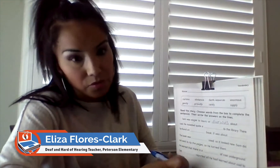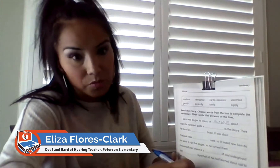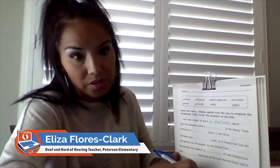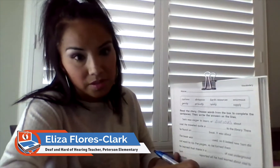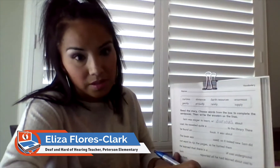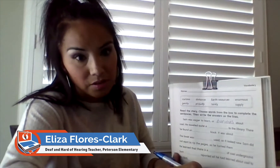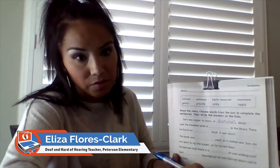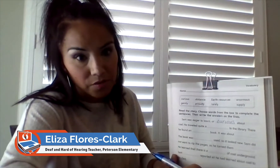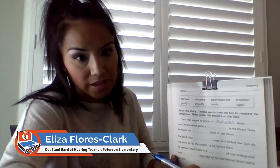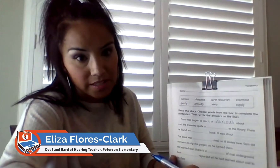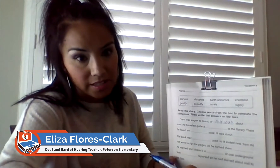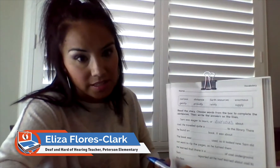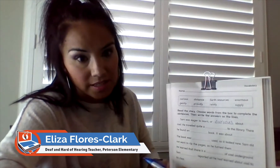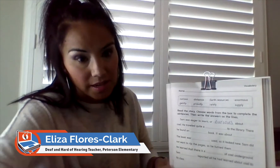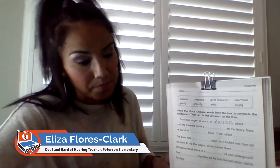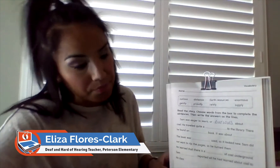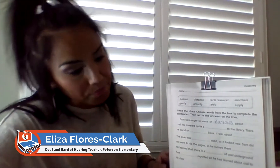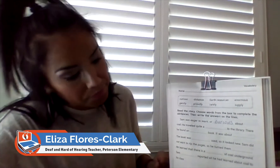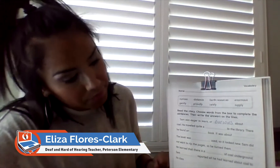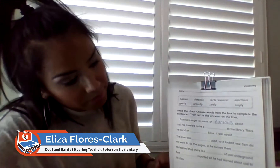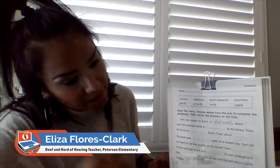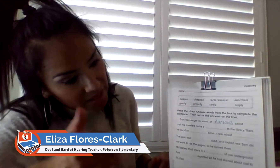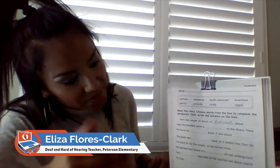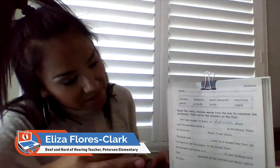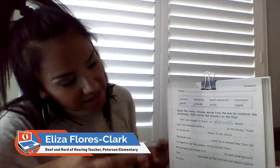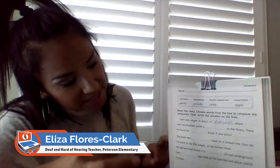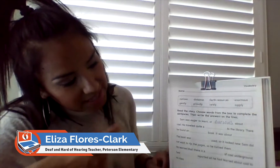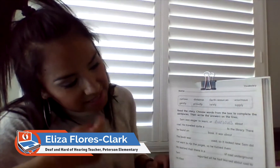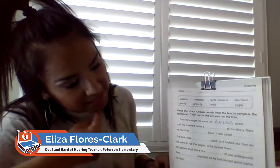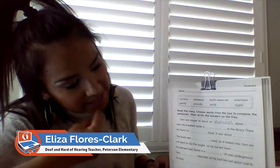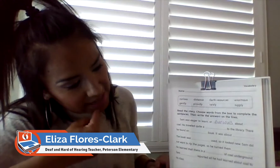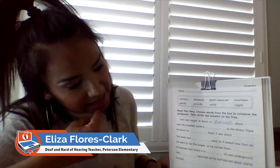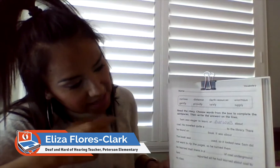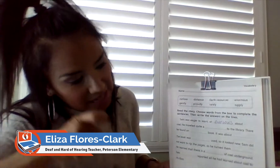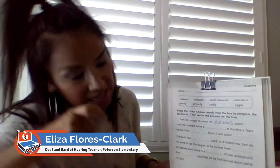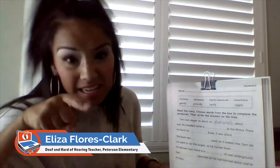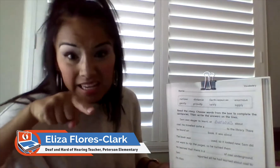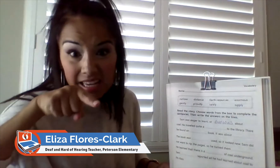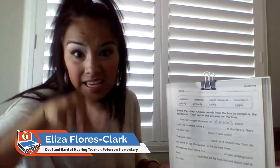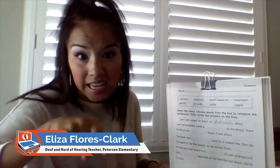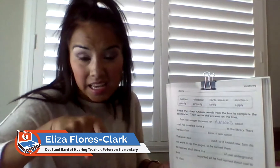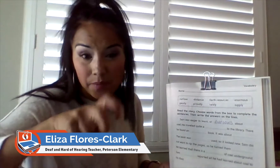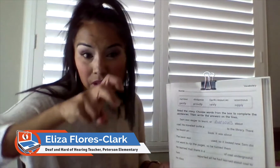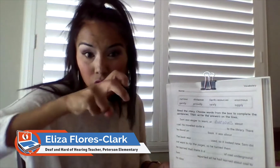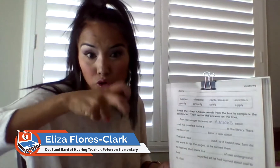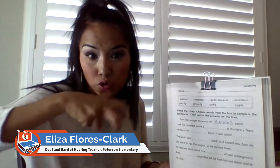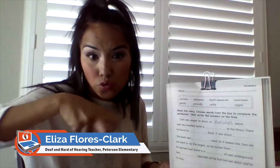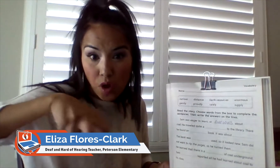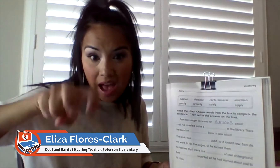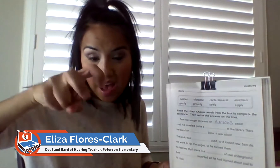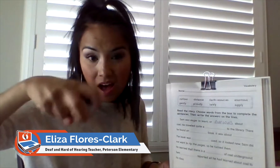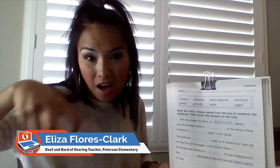Whoops. I don't know if you guys can see it. The next sentence said, he